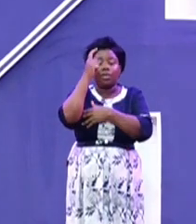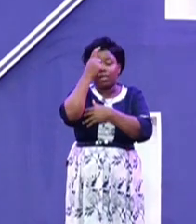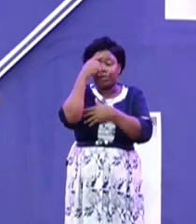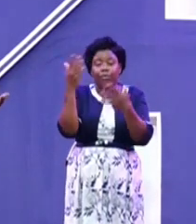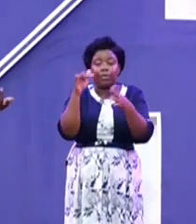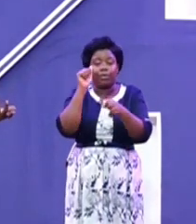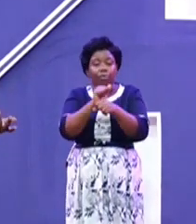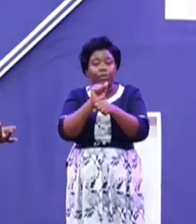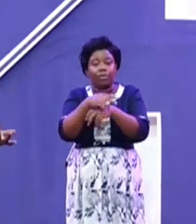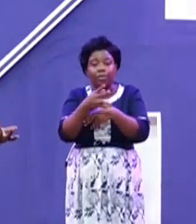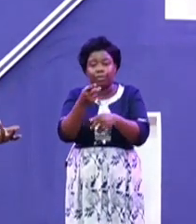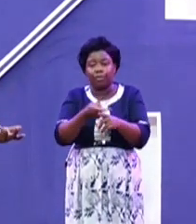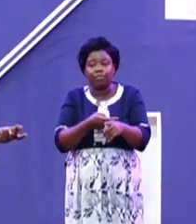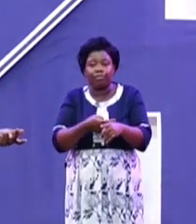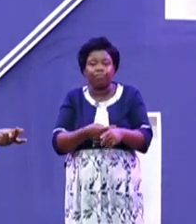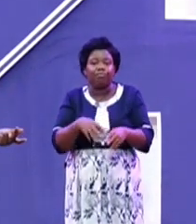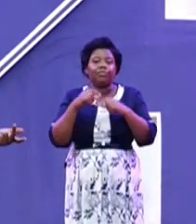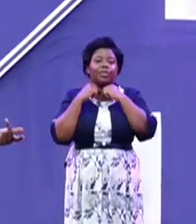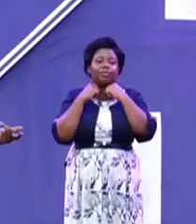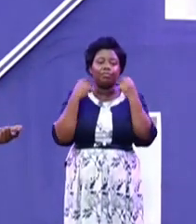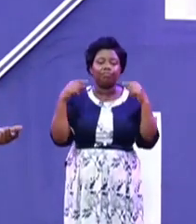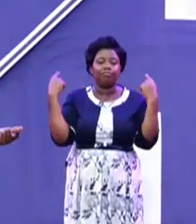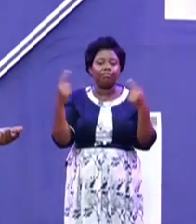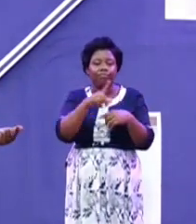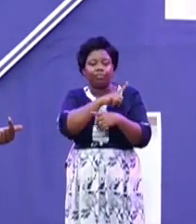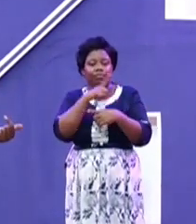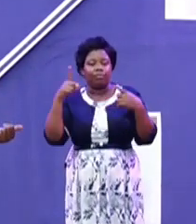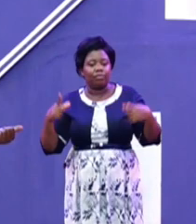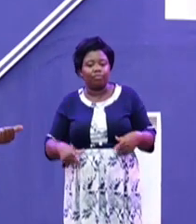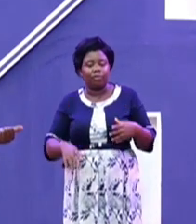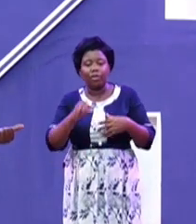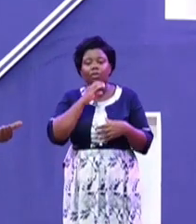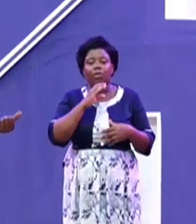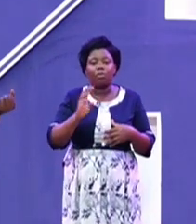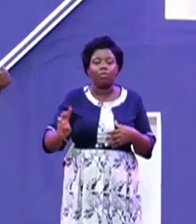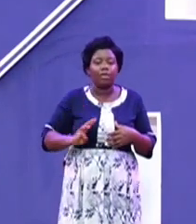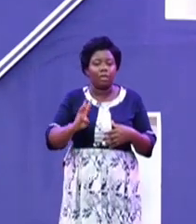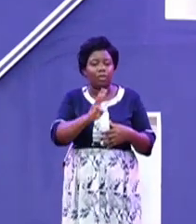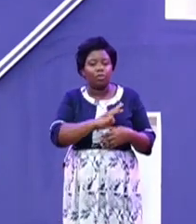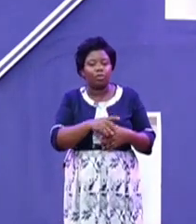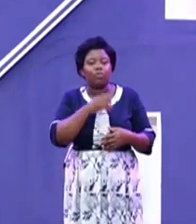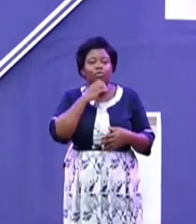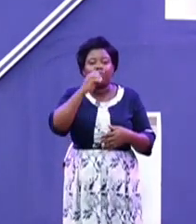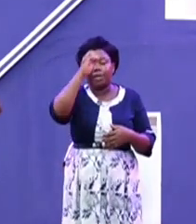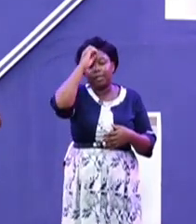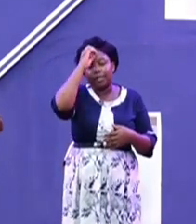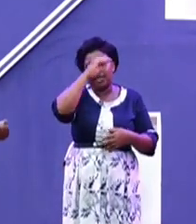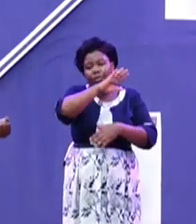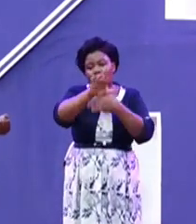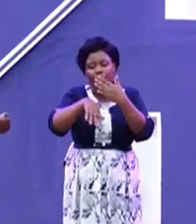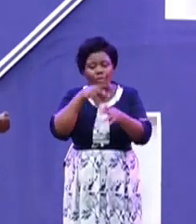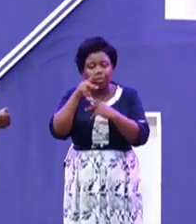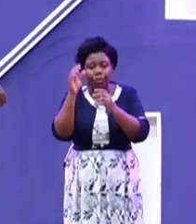mwakolera bakabona abaleevi bannamwandu bamulekwa n'abanoonyi